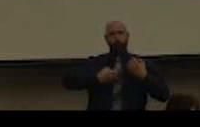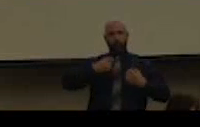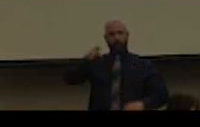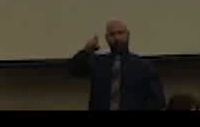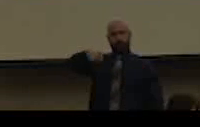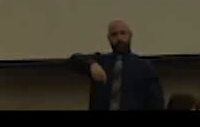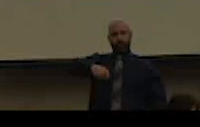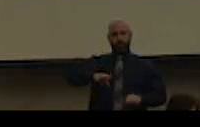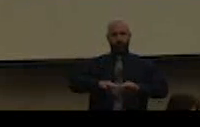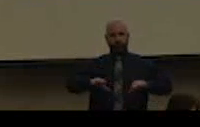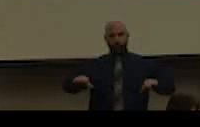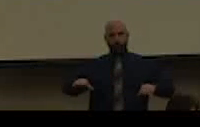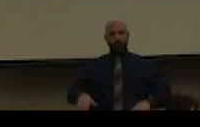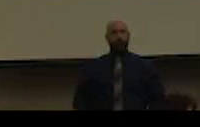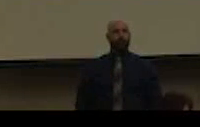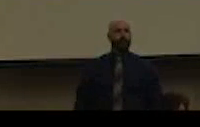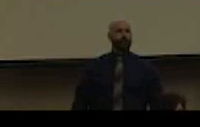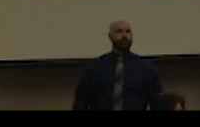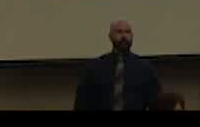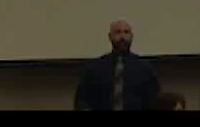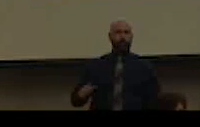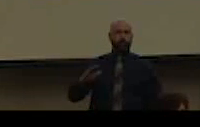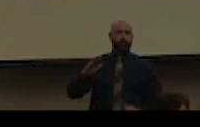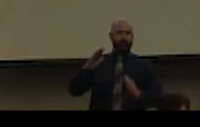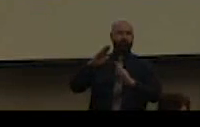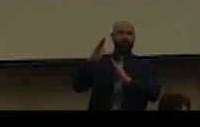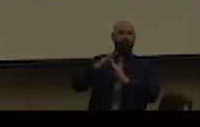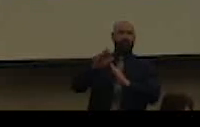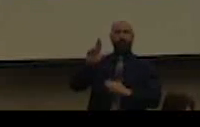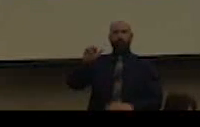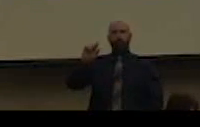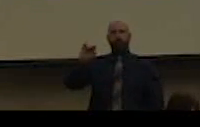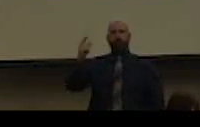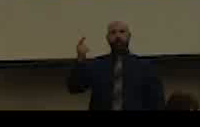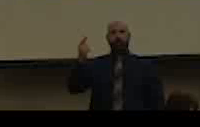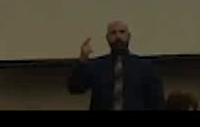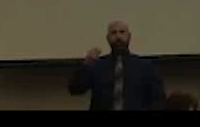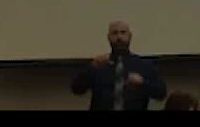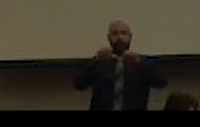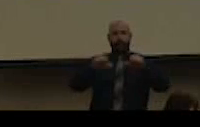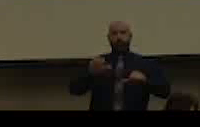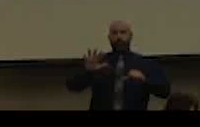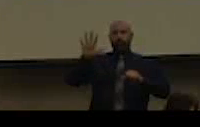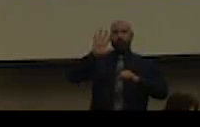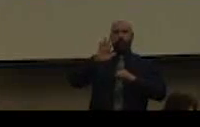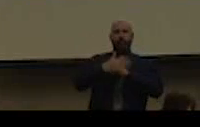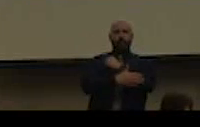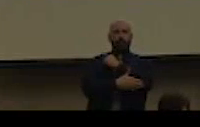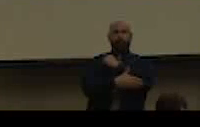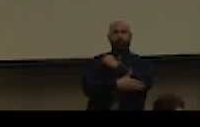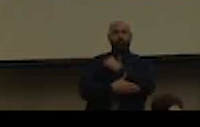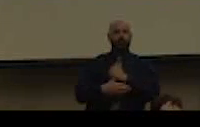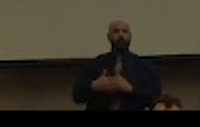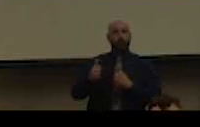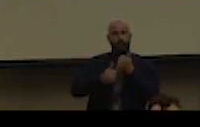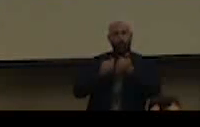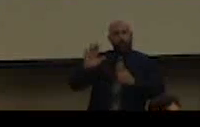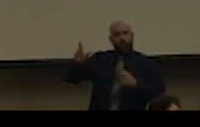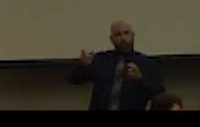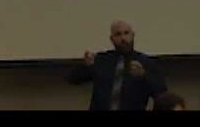was unlike any other rating system in the country. That was all under her